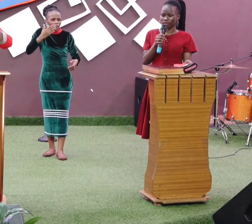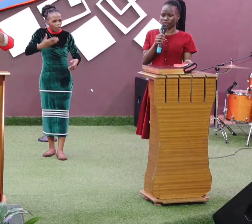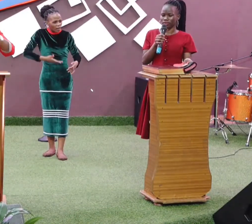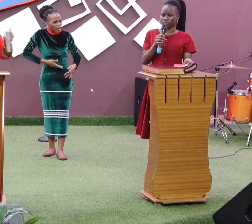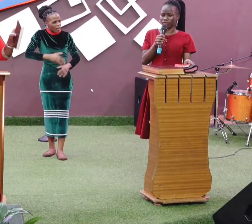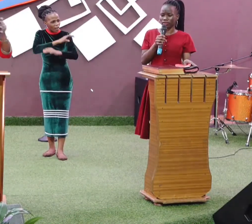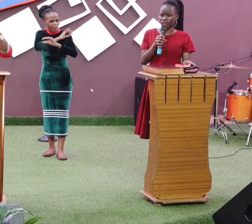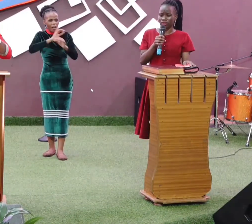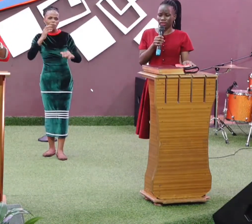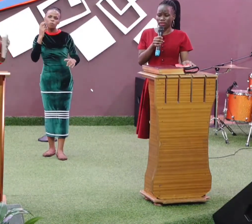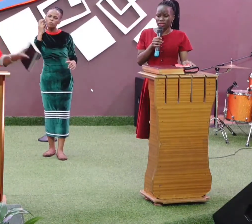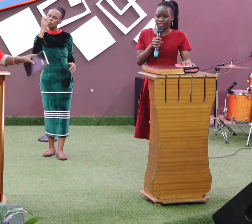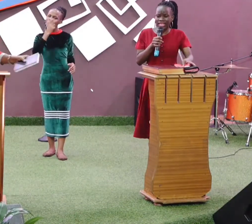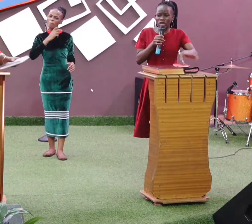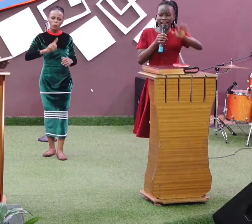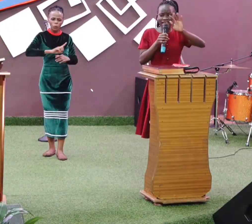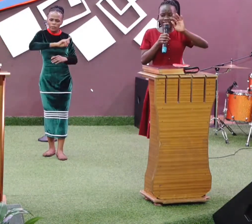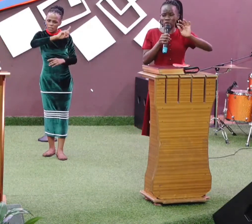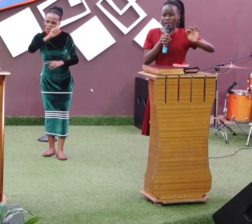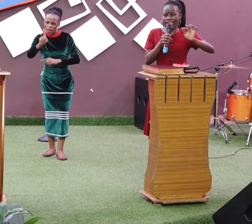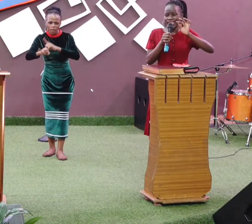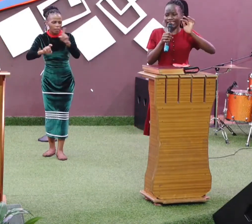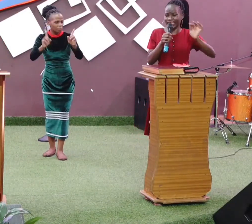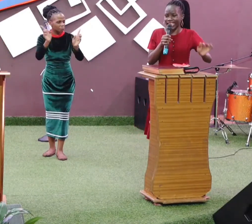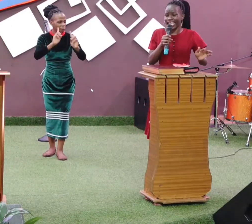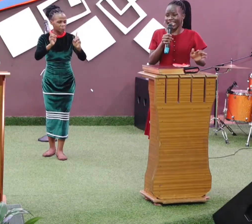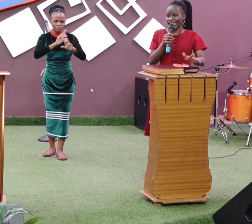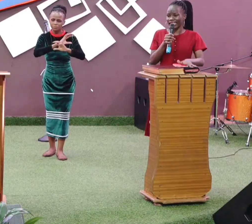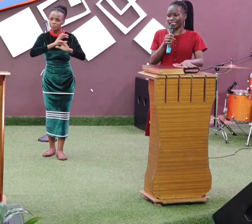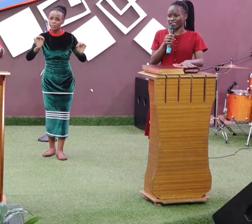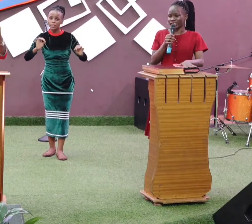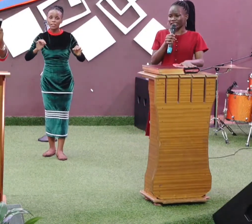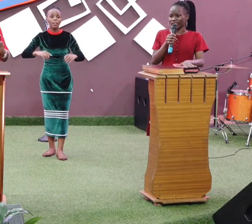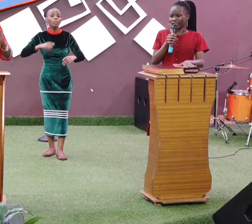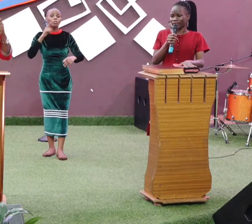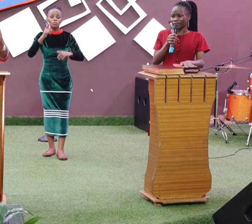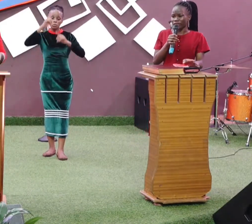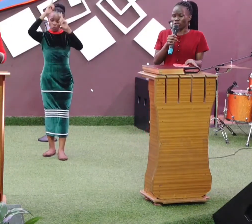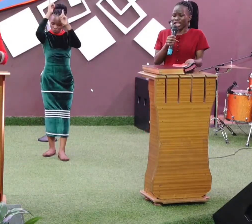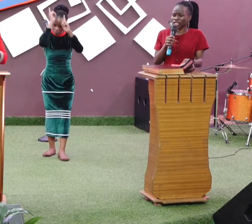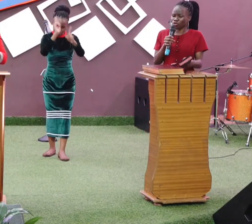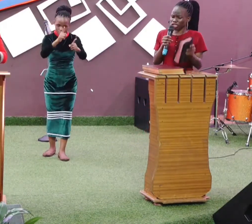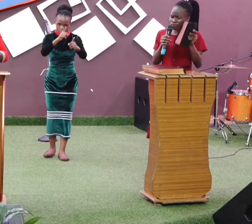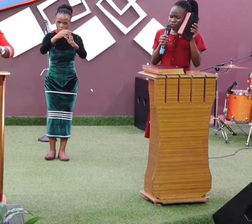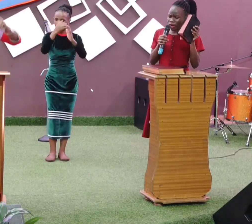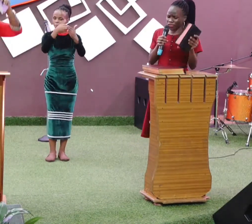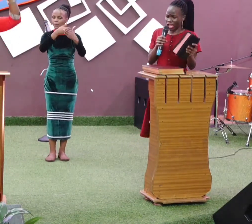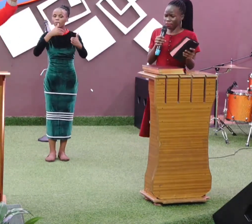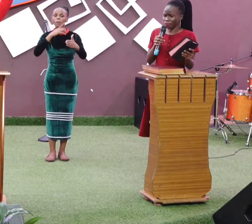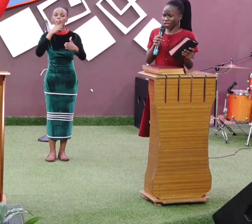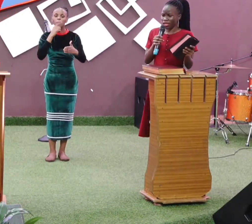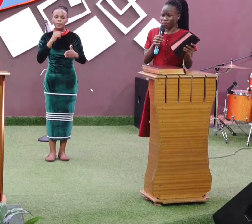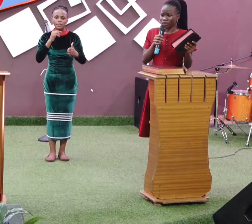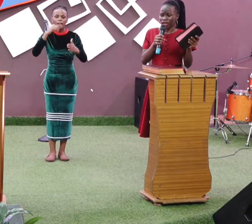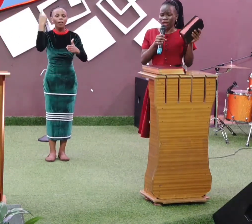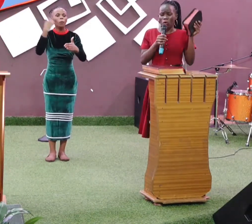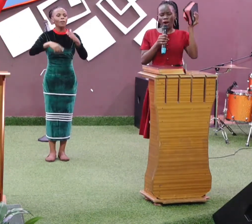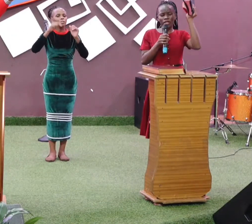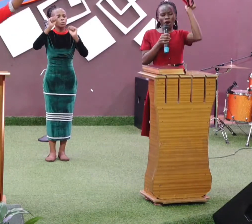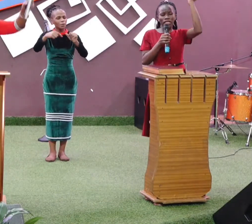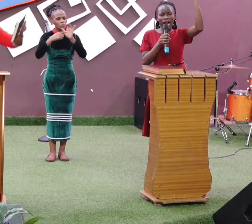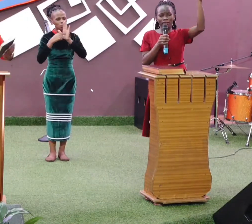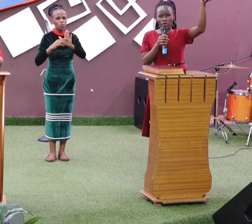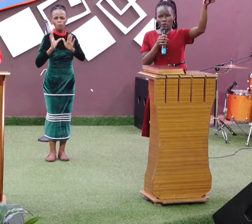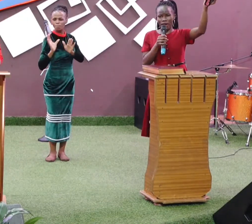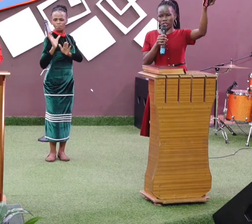lulimi tebalina bilala bye bakubuuza. They don't ask you any other thing. Otuuka maaso gaabwe. You just reach before them. Olina okuwanika ye